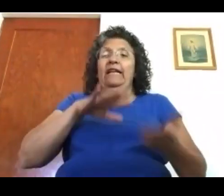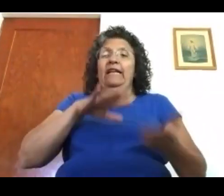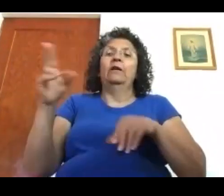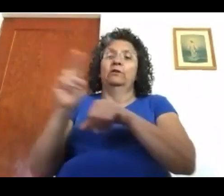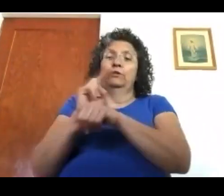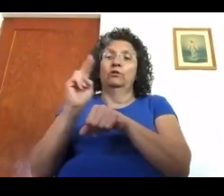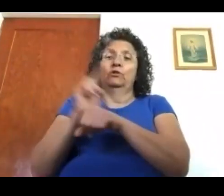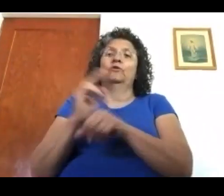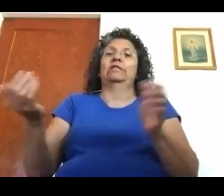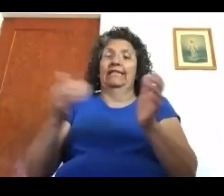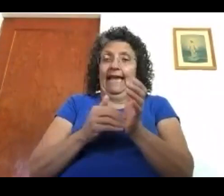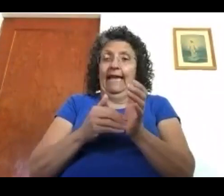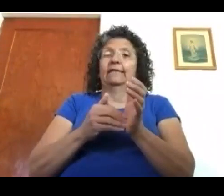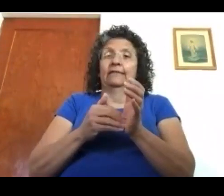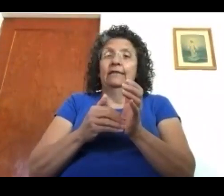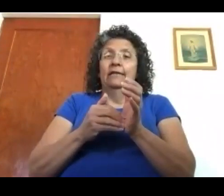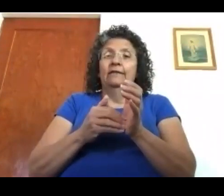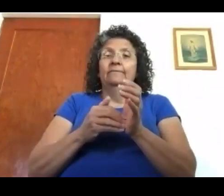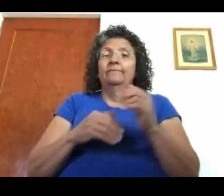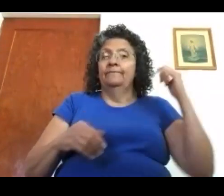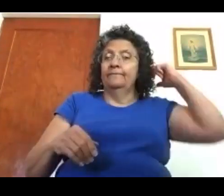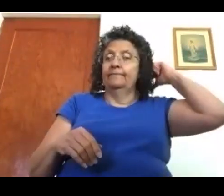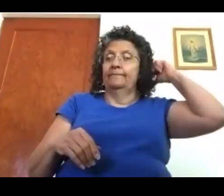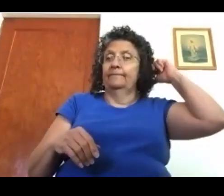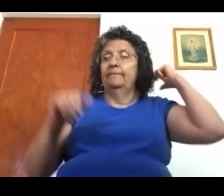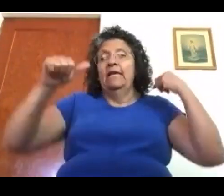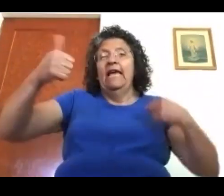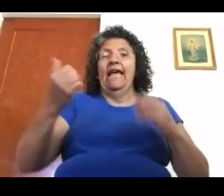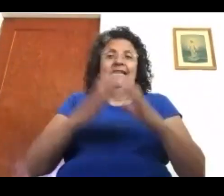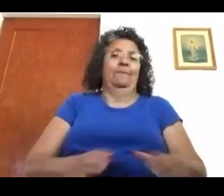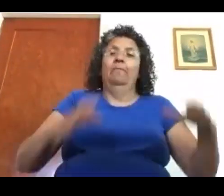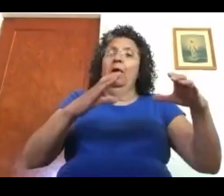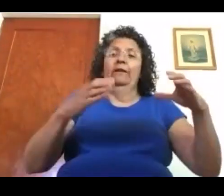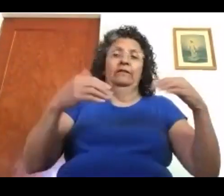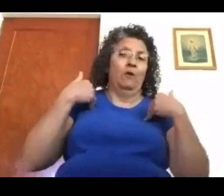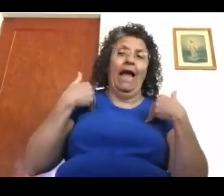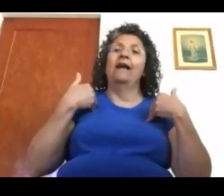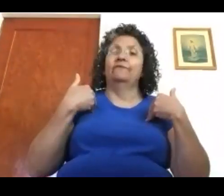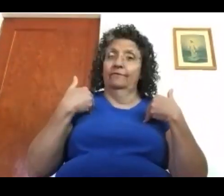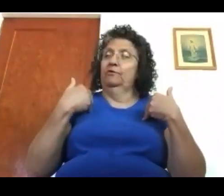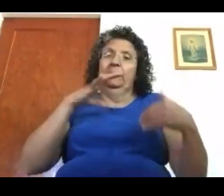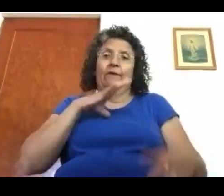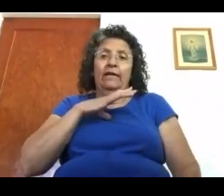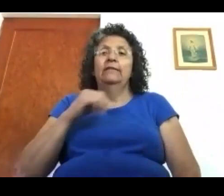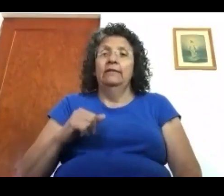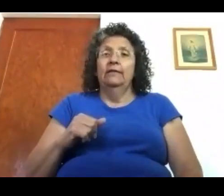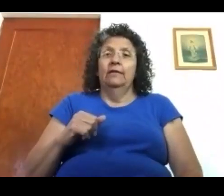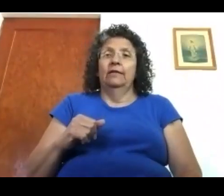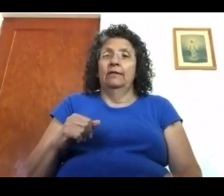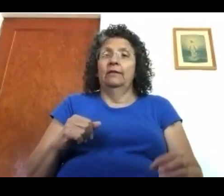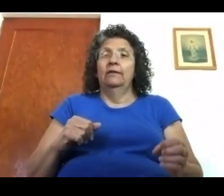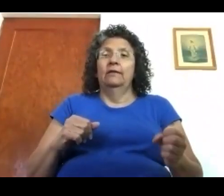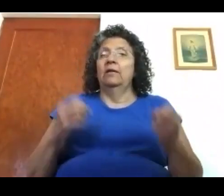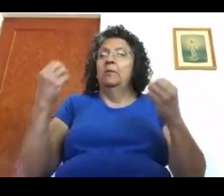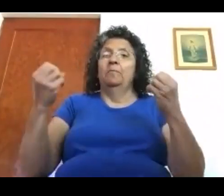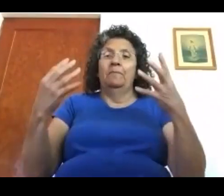here's my soil, and any pot will do, okay? My kids at home are getting a lot of the grab-and-go lunches, so we